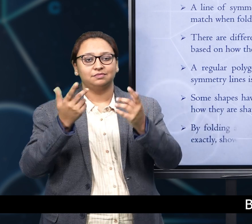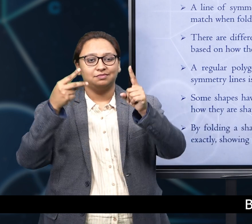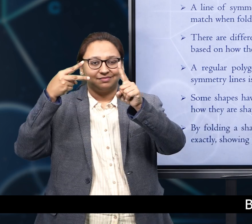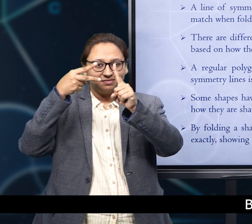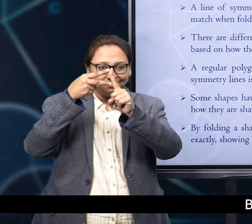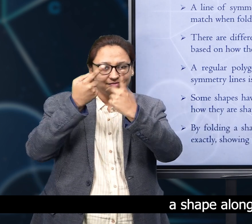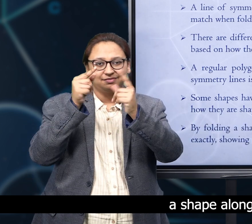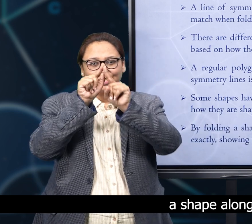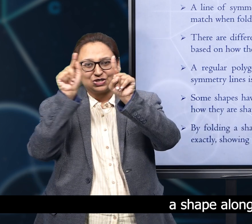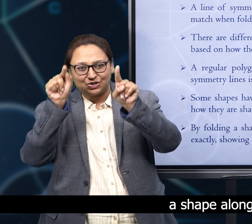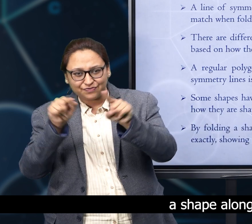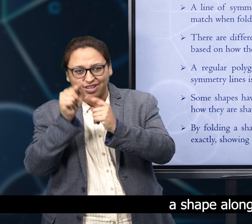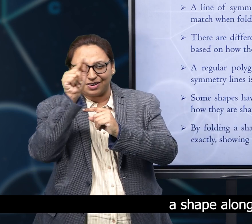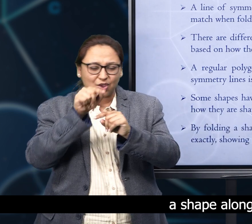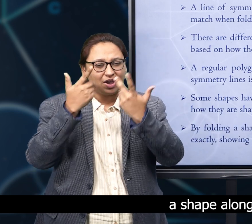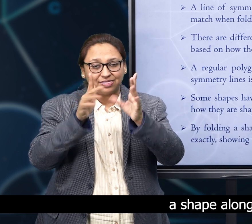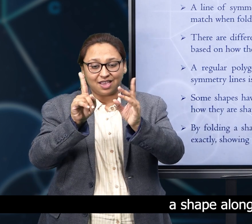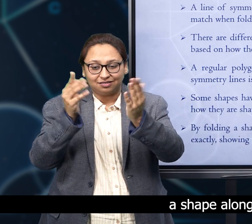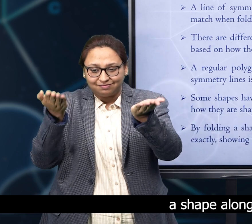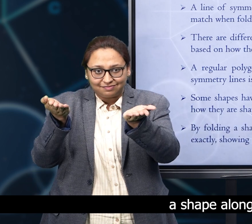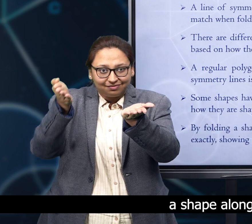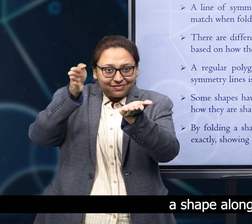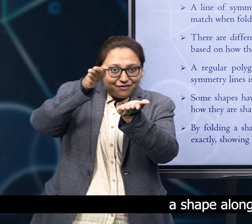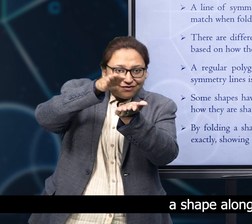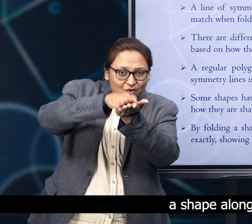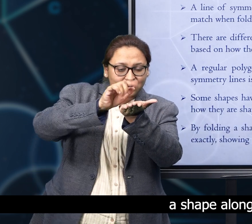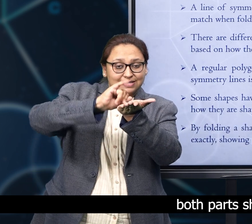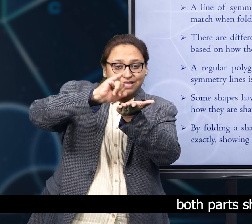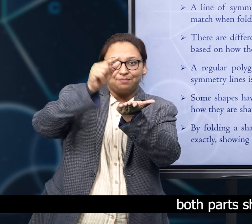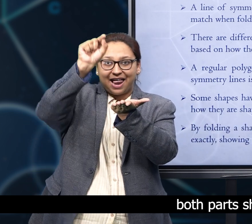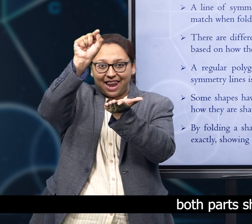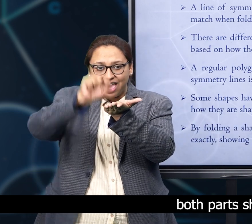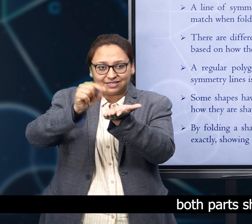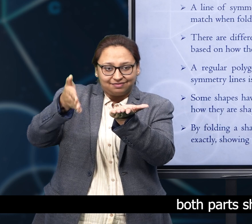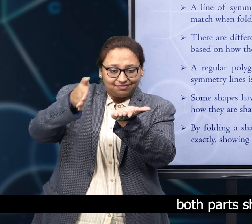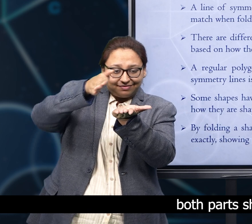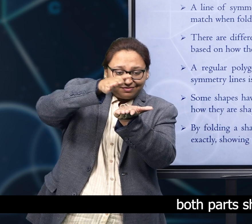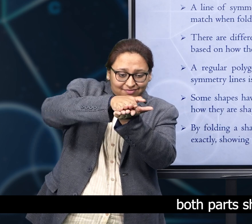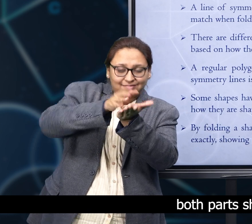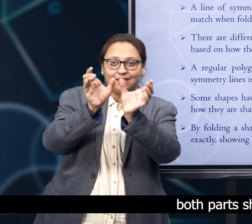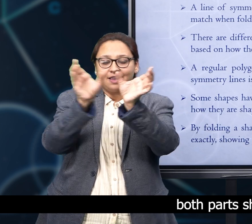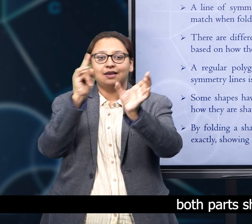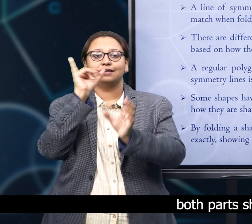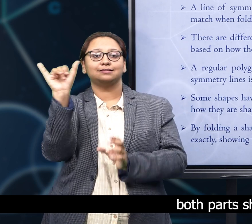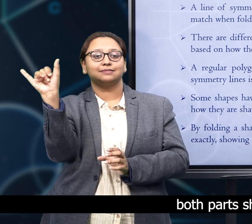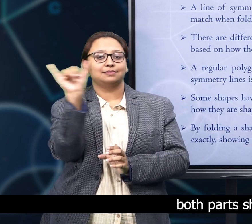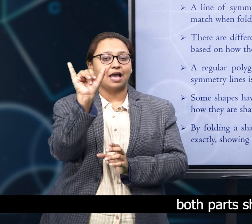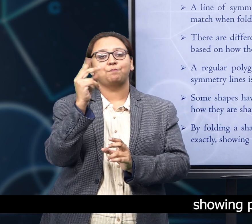By folding a shape along its line of symmetry, both parts should match exactly,